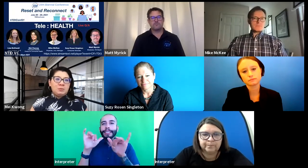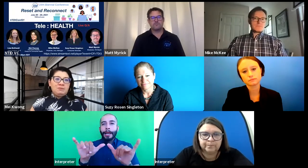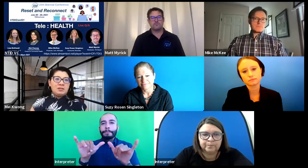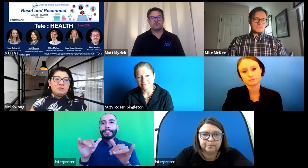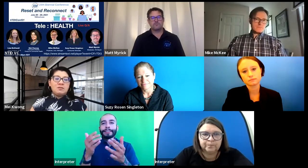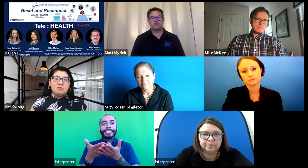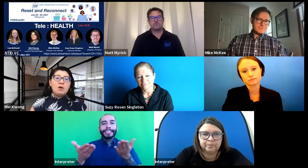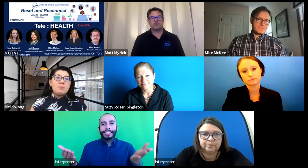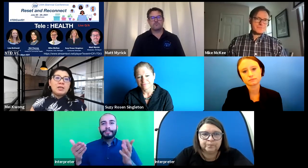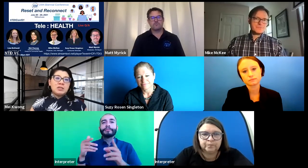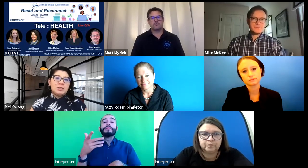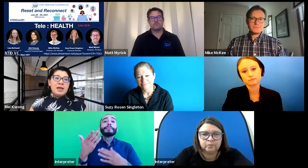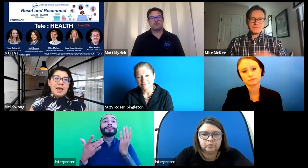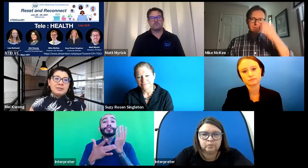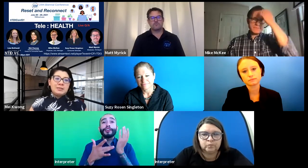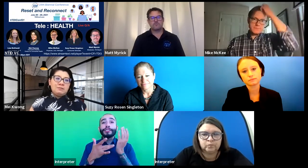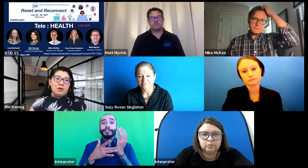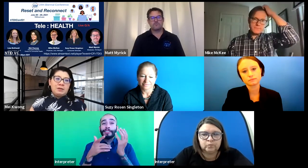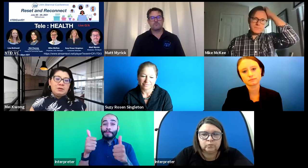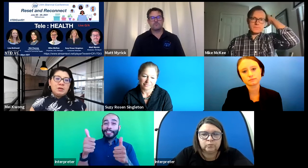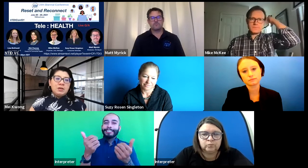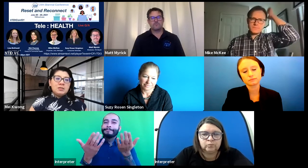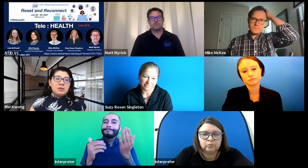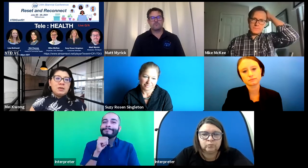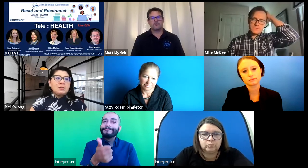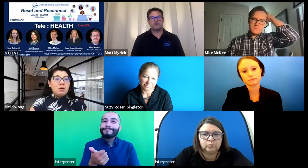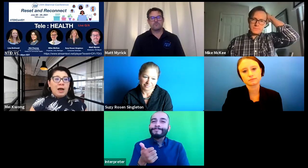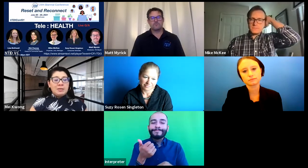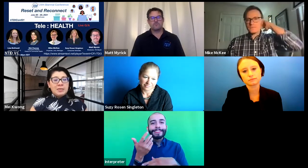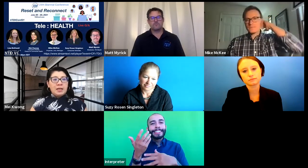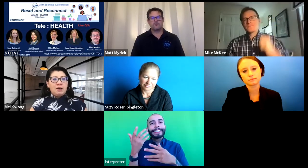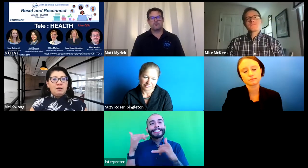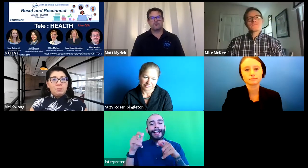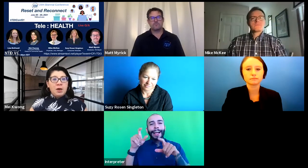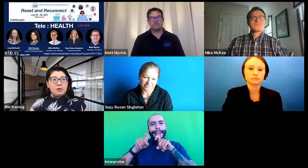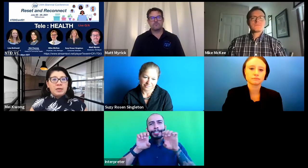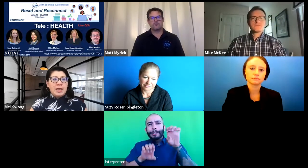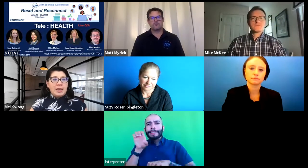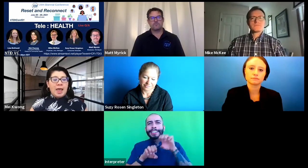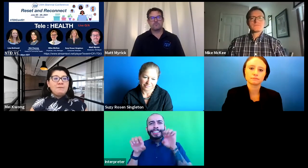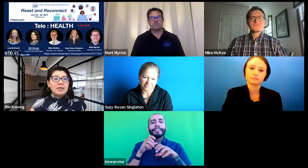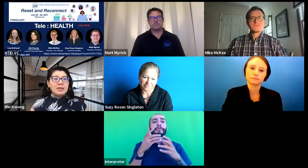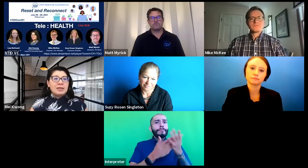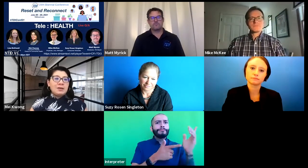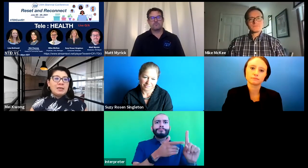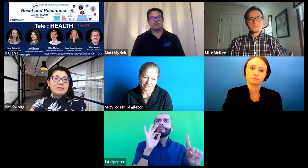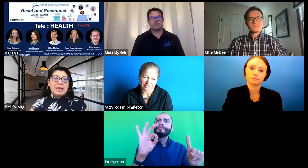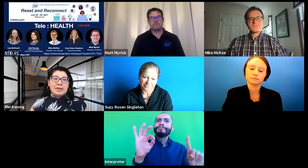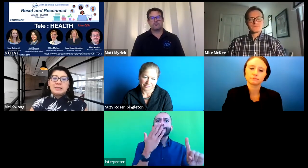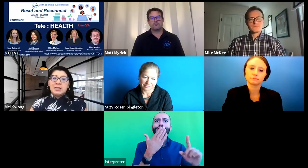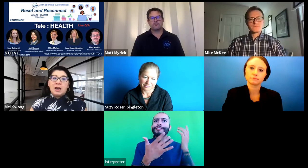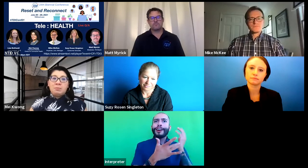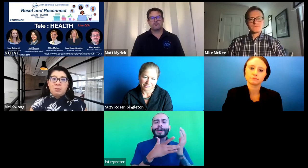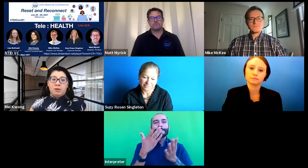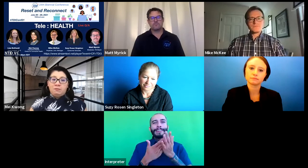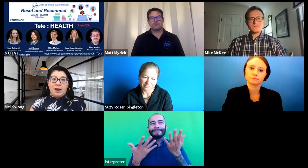best way to provide a service for one patient as it is for another. So even though I'm a telehealth proponent and advocate, even I say